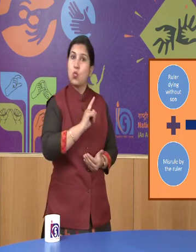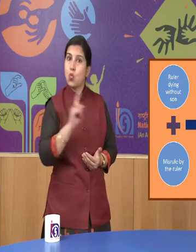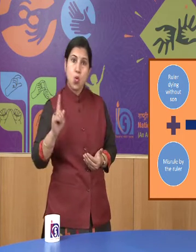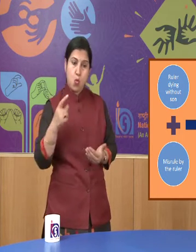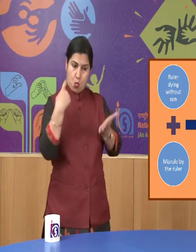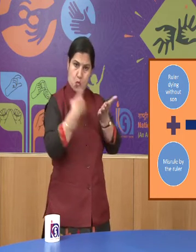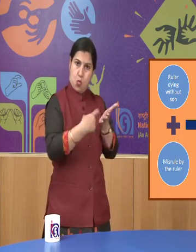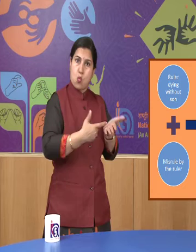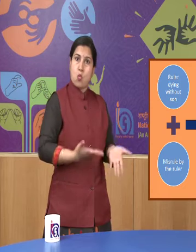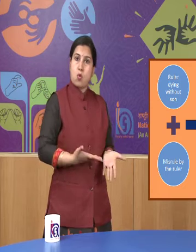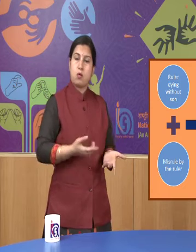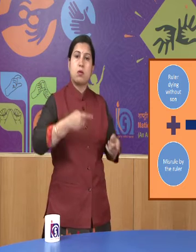him as their successor.